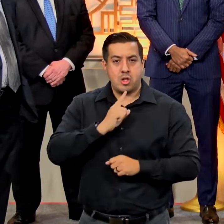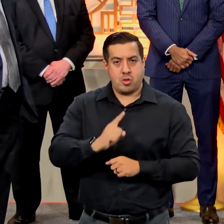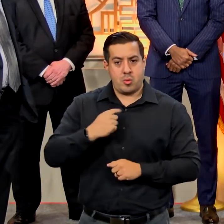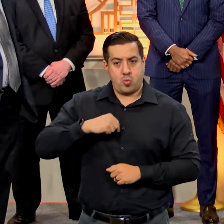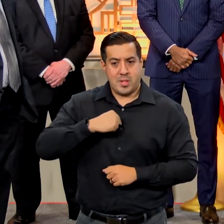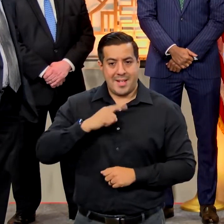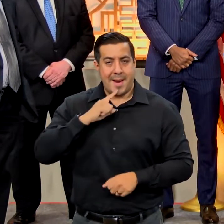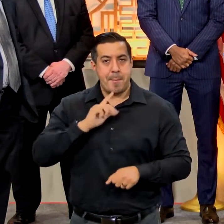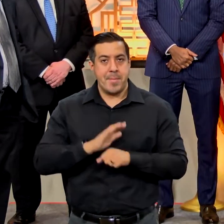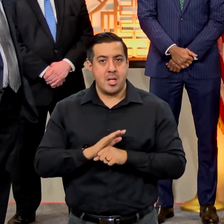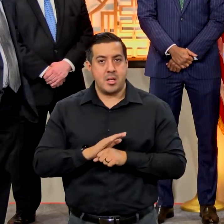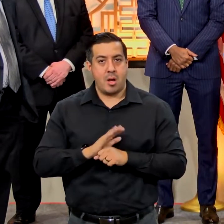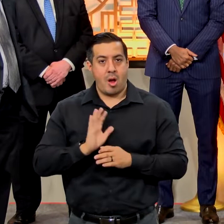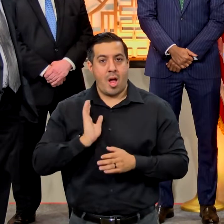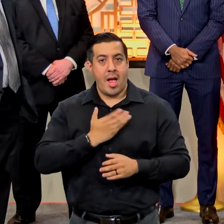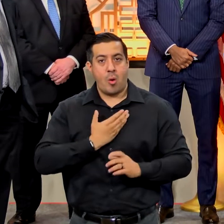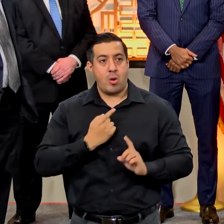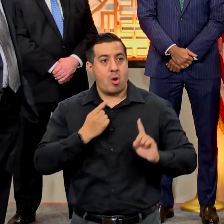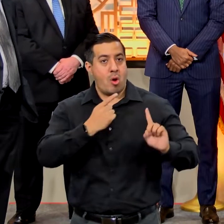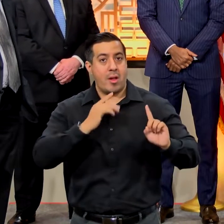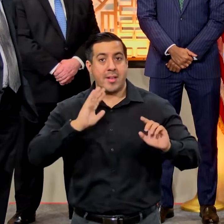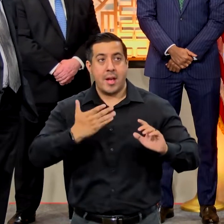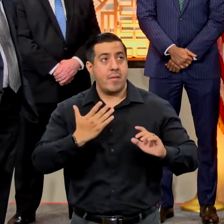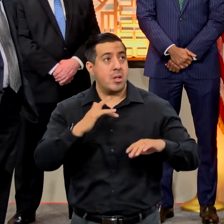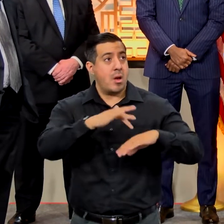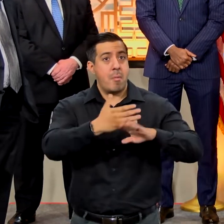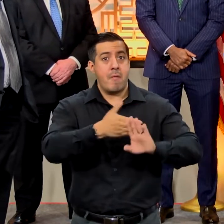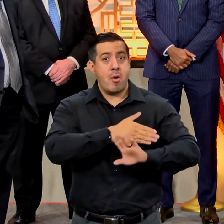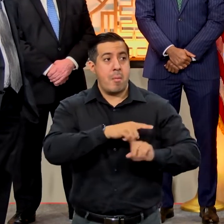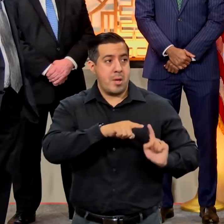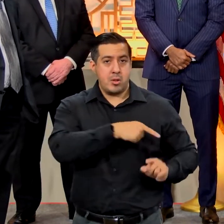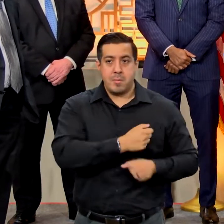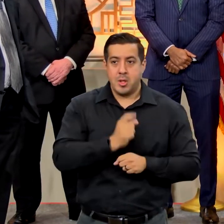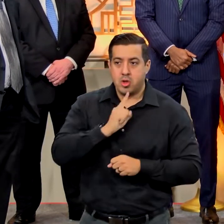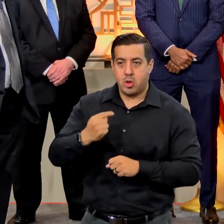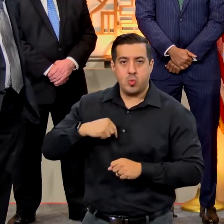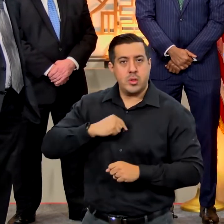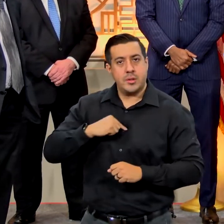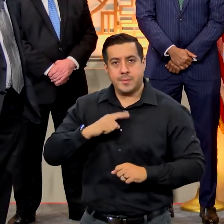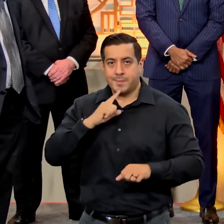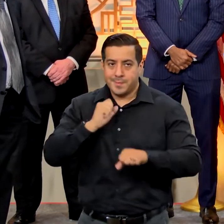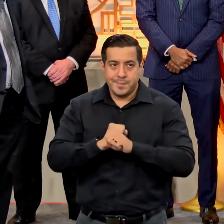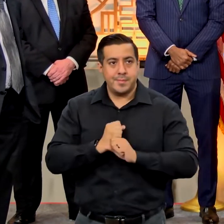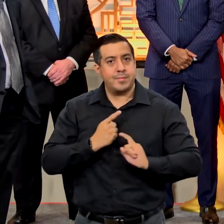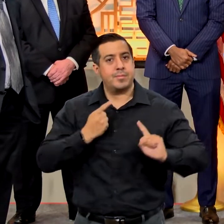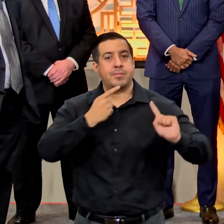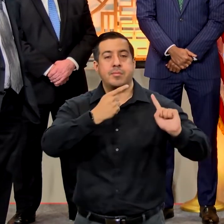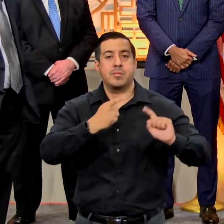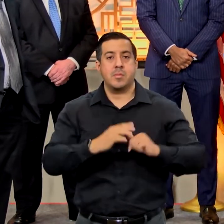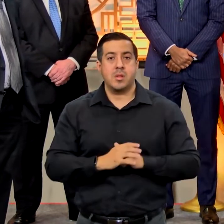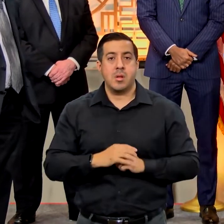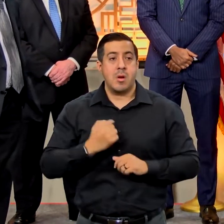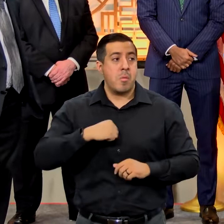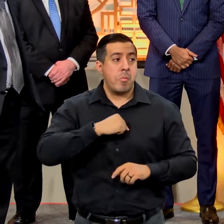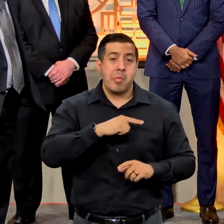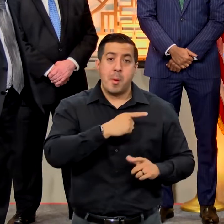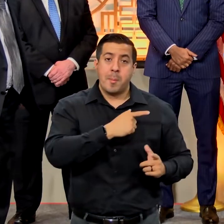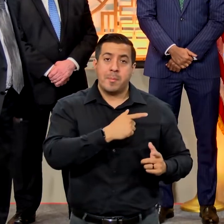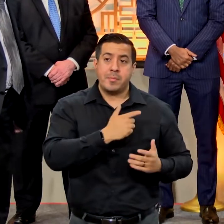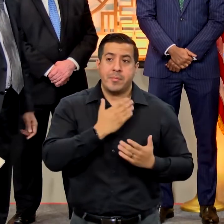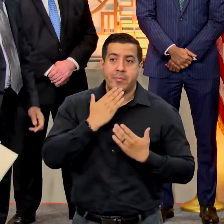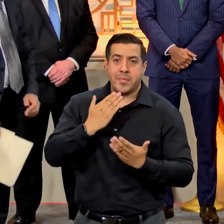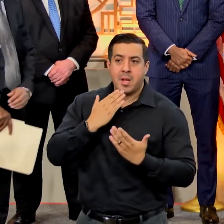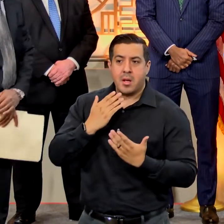to reaching where we haven't reached before. And she has committed us to helping us think about